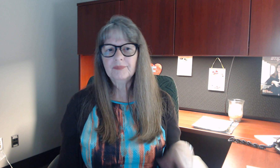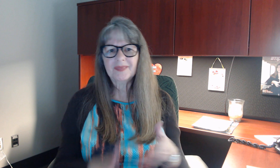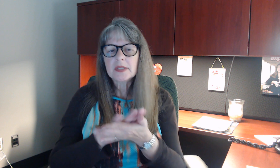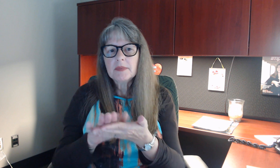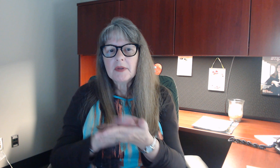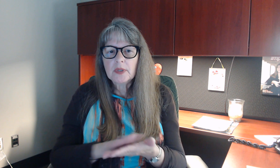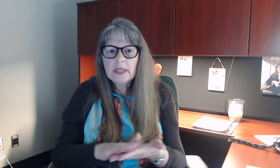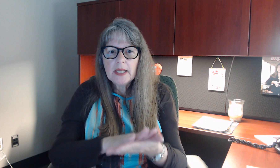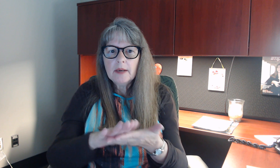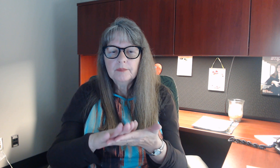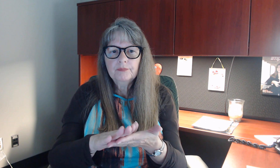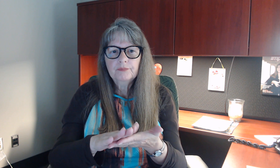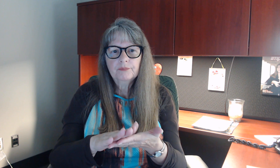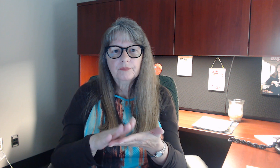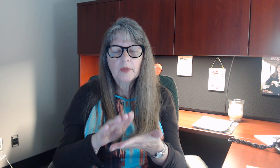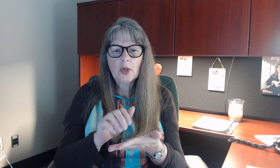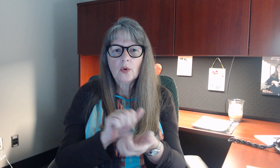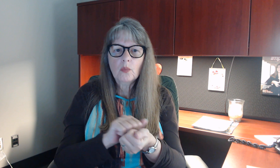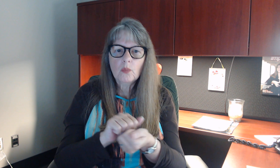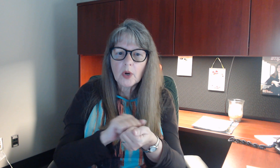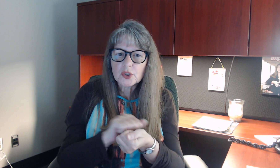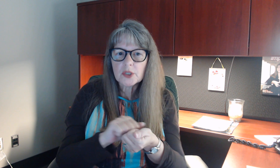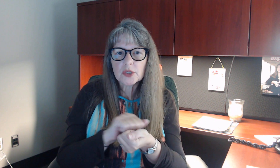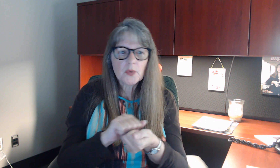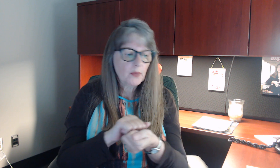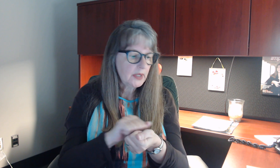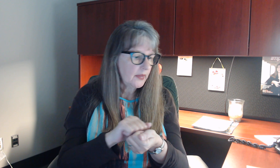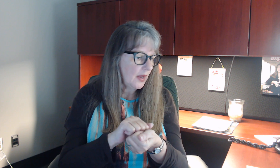Same thing for clean up, you know, wash dishes, we've already done that one.